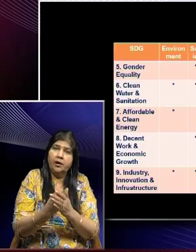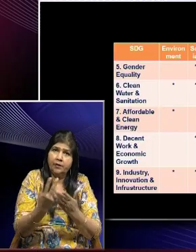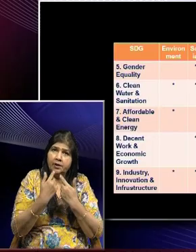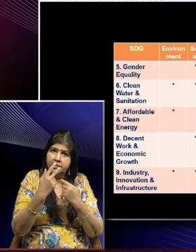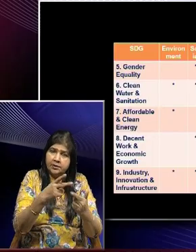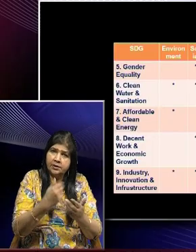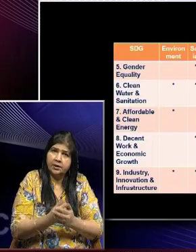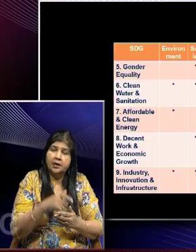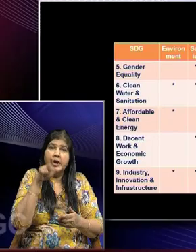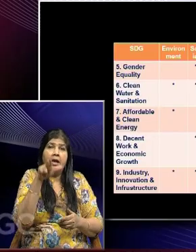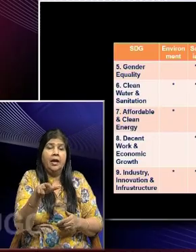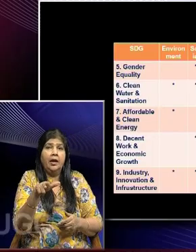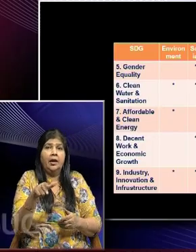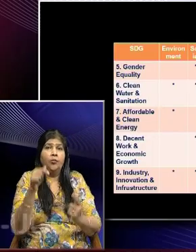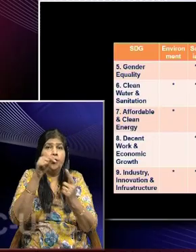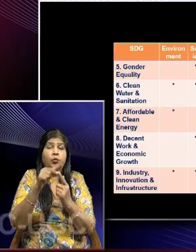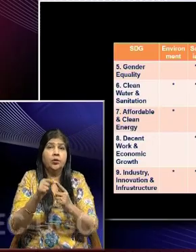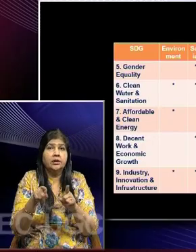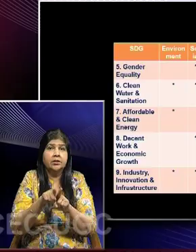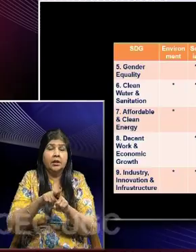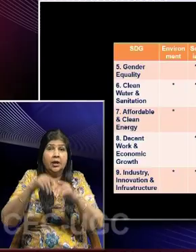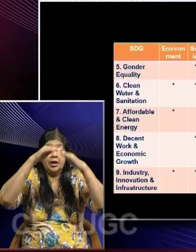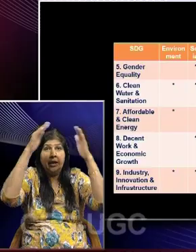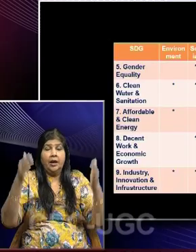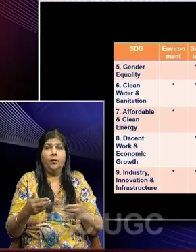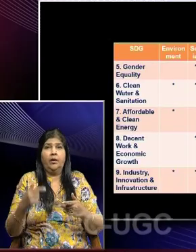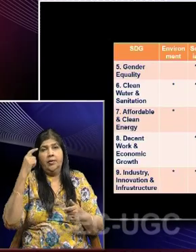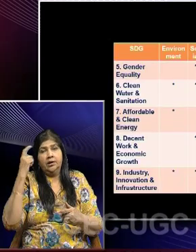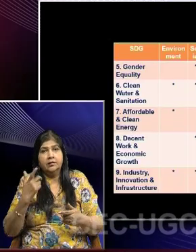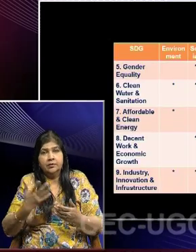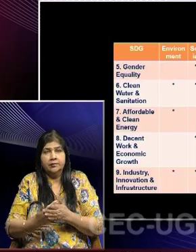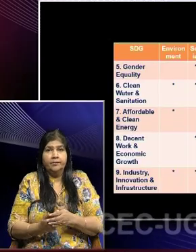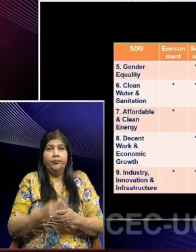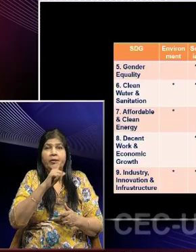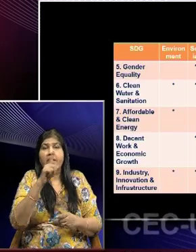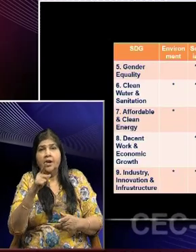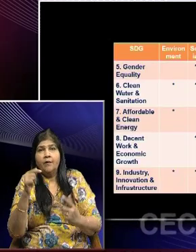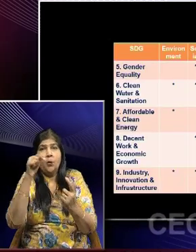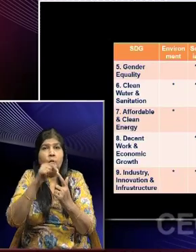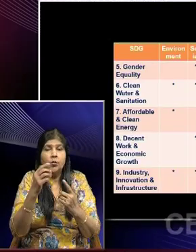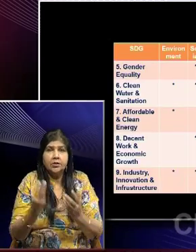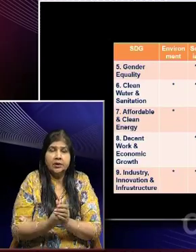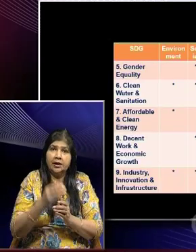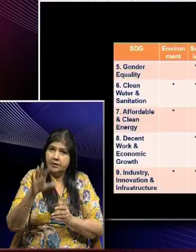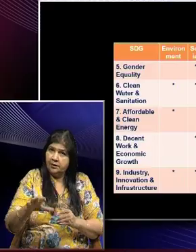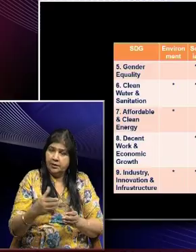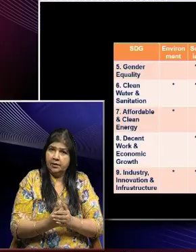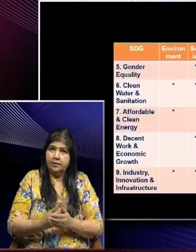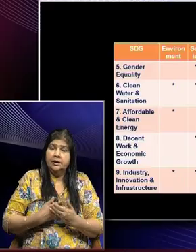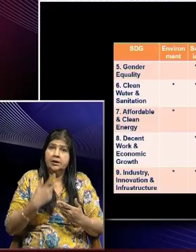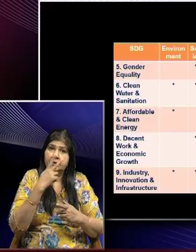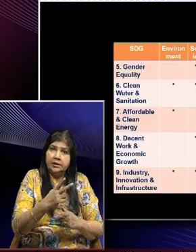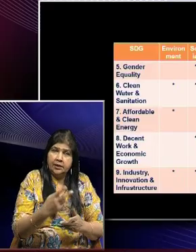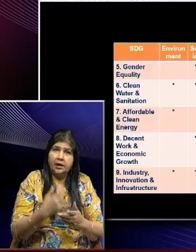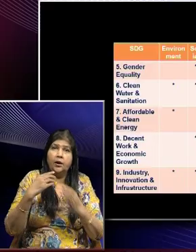that 8 goals are taking care of environmental concern, and 11 goals are there which are taking care of, which